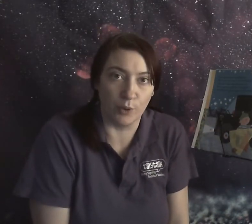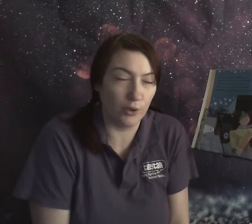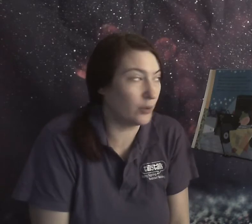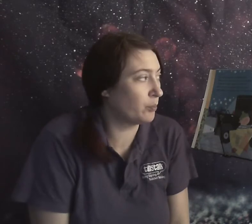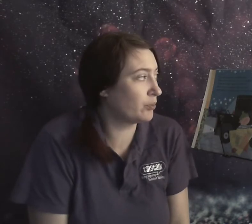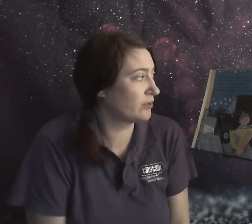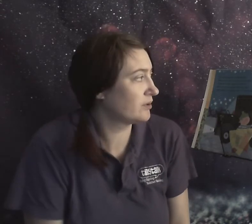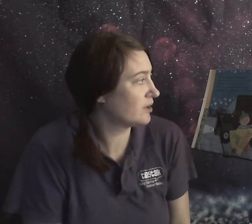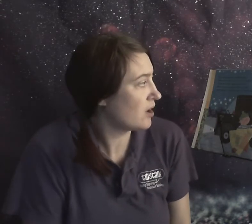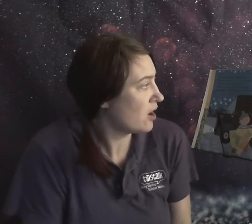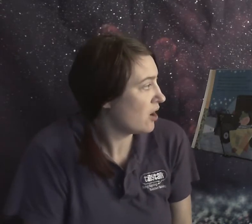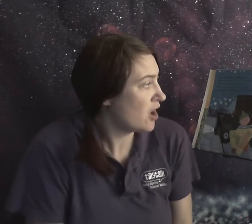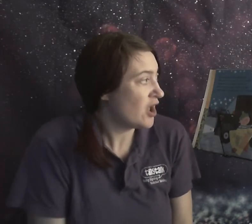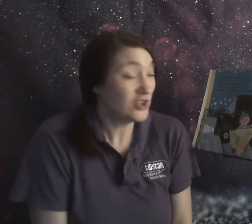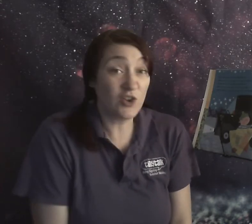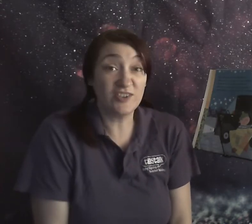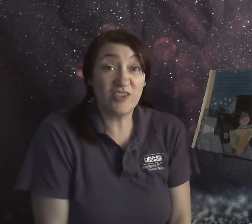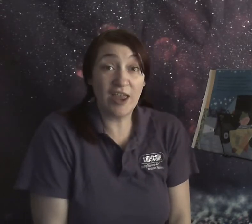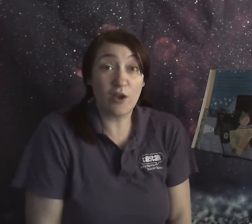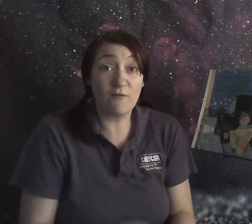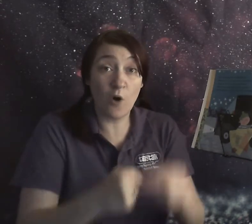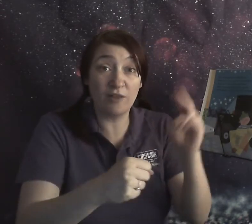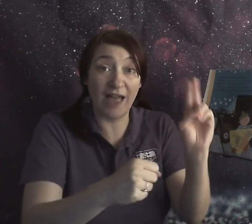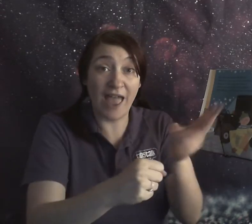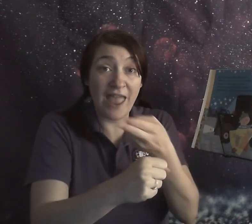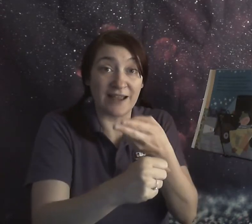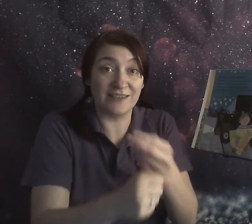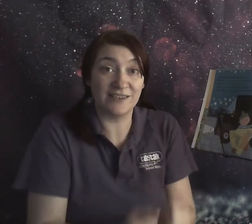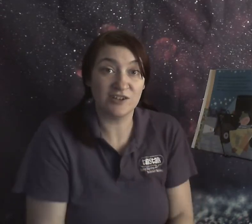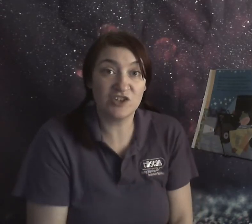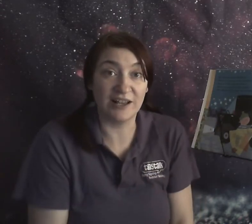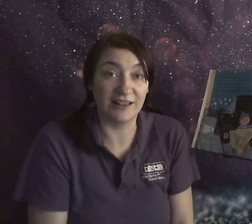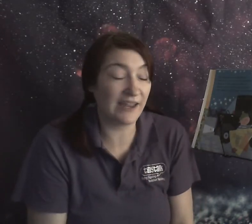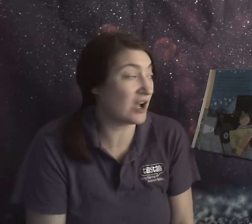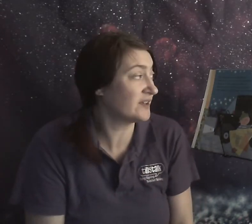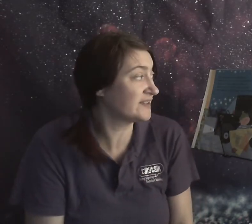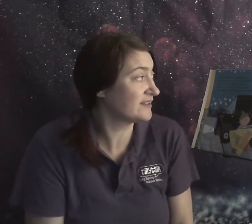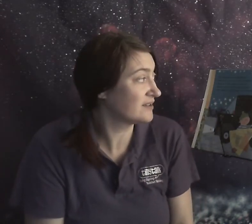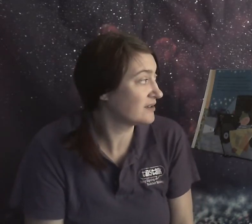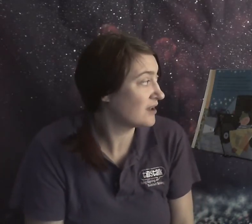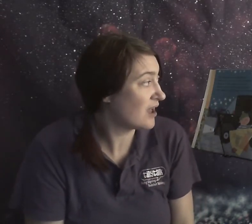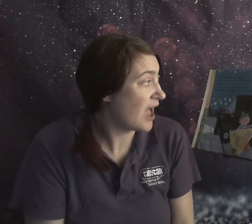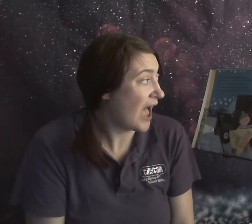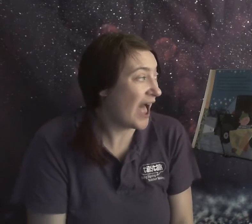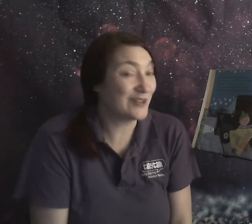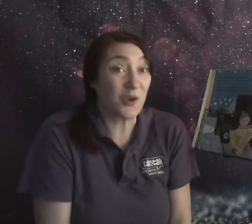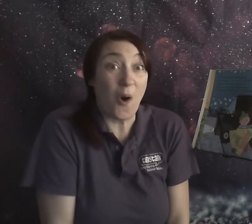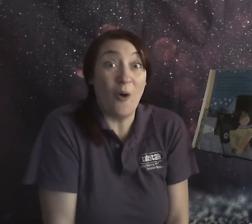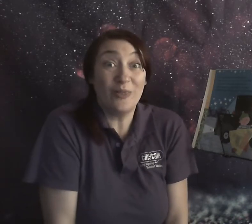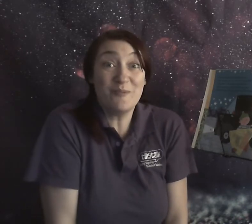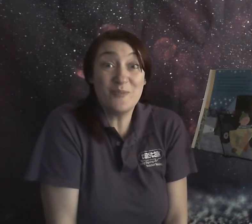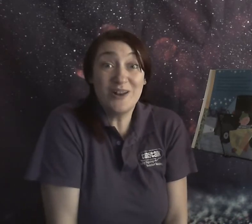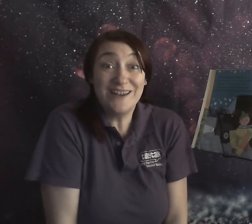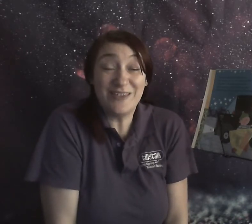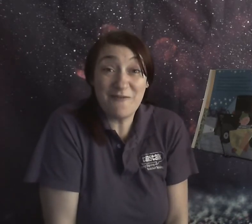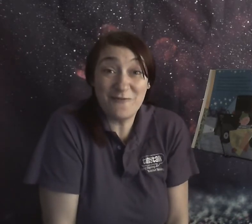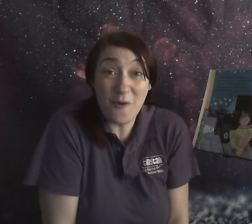swoop. Just think of all the eggs she'll lay us, and all the money the folk will